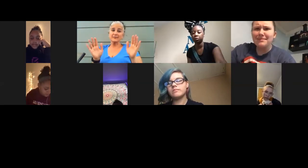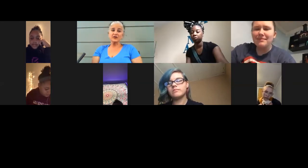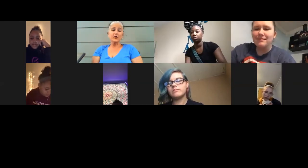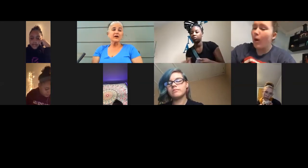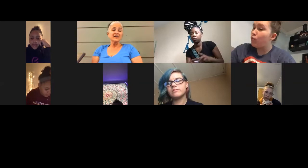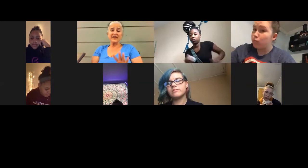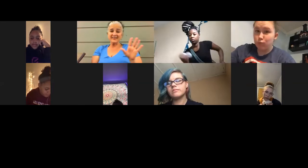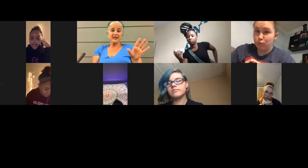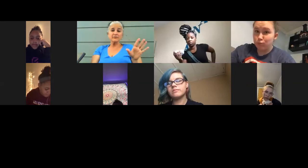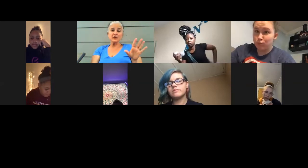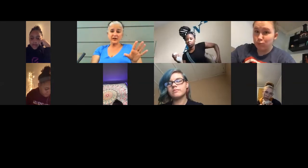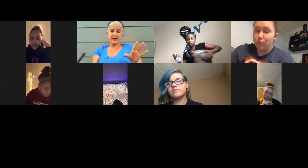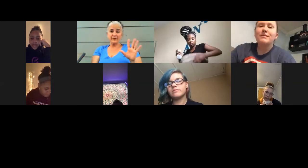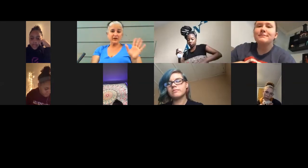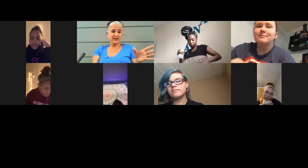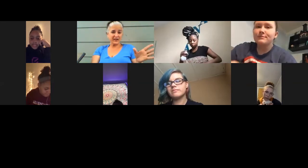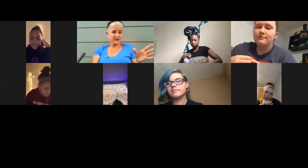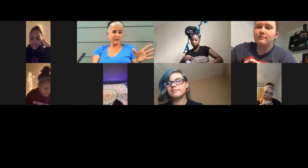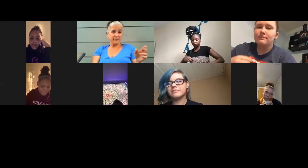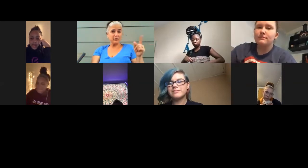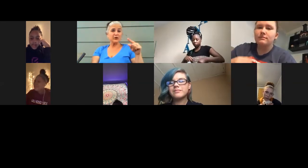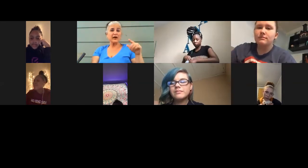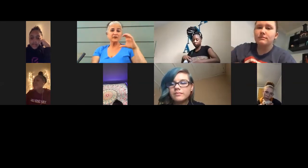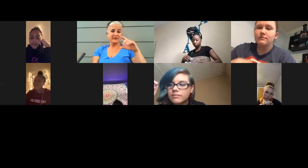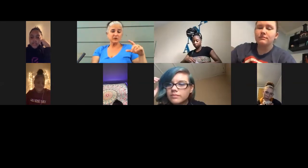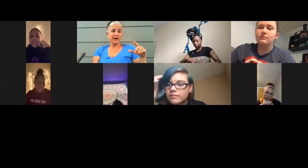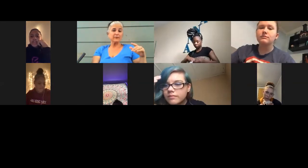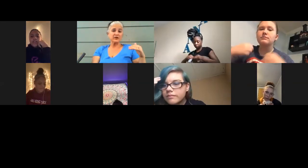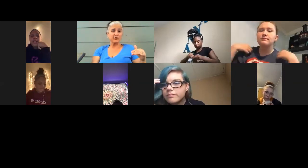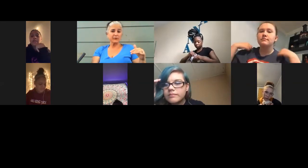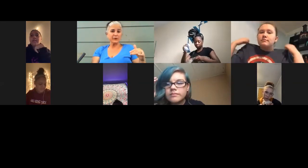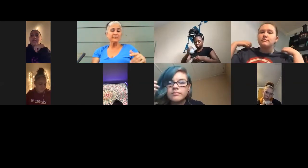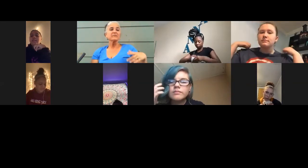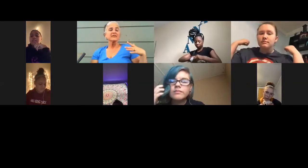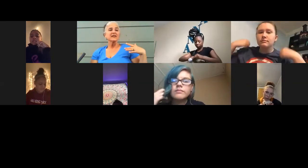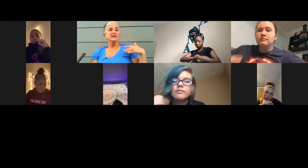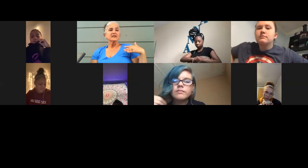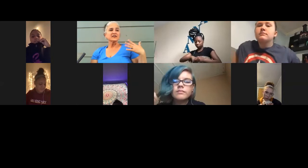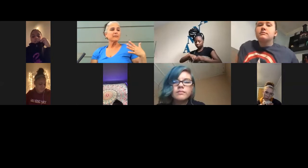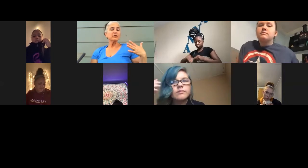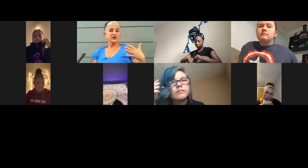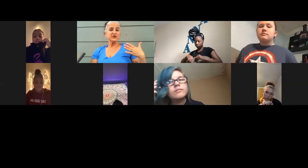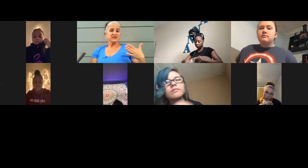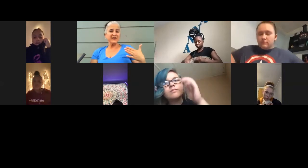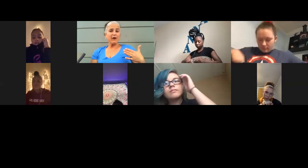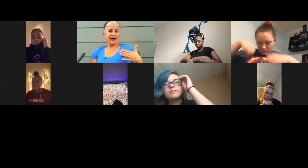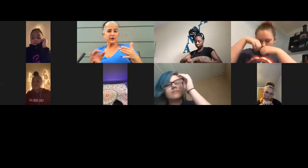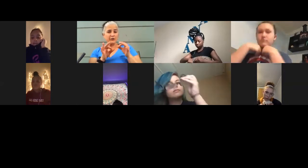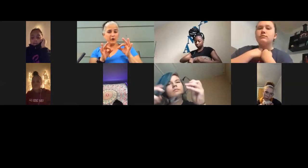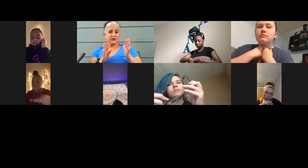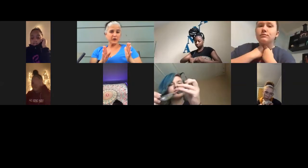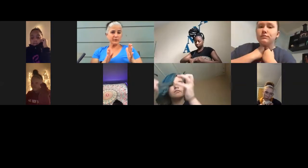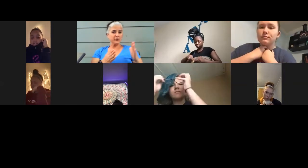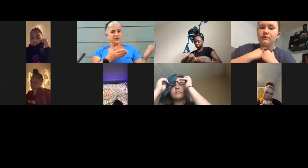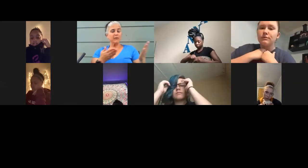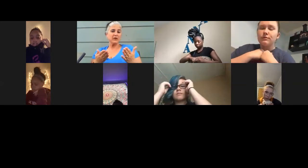pretty awesome. So that's something to look up. If you like Chance the Rapper, look up Chance the Rapper's interpreter. Some musicians have now hired